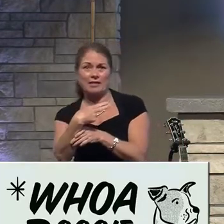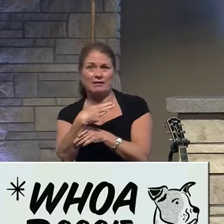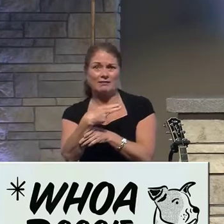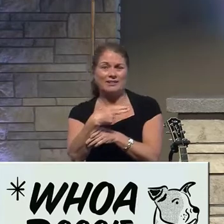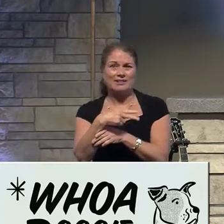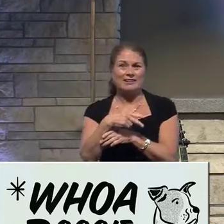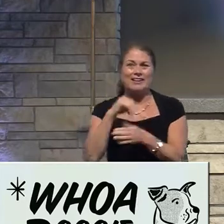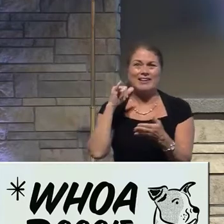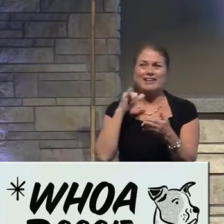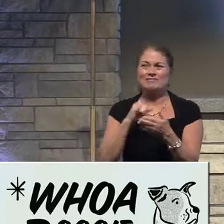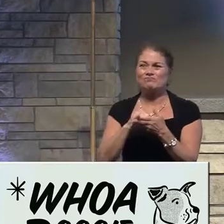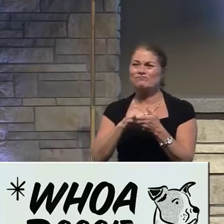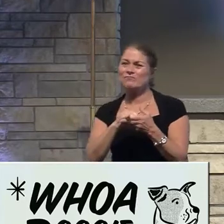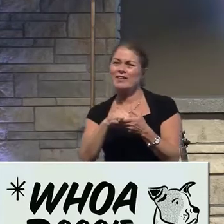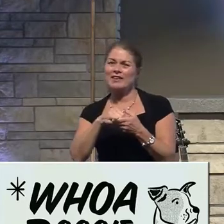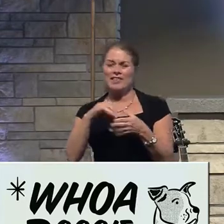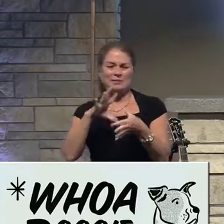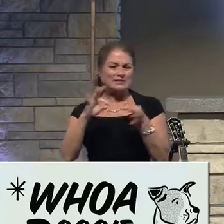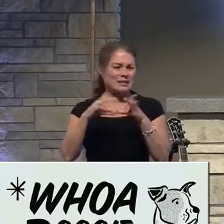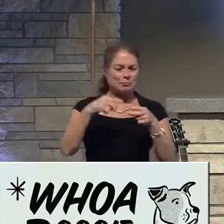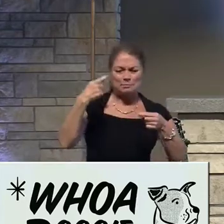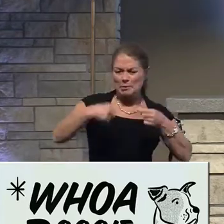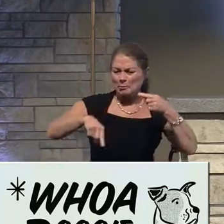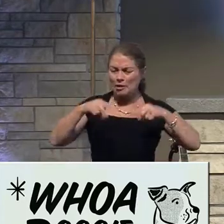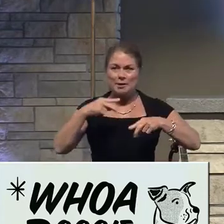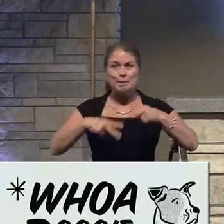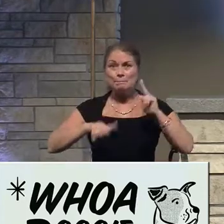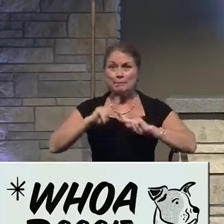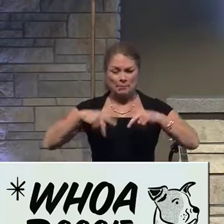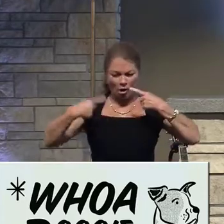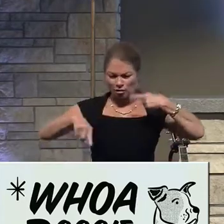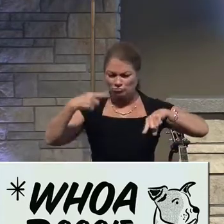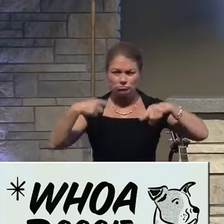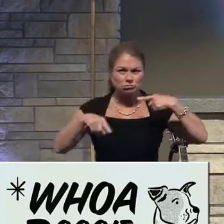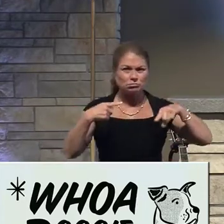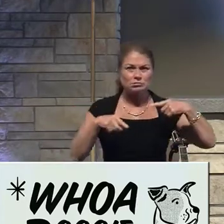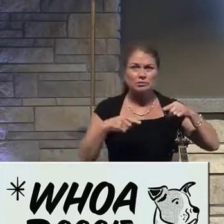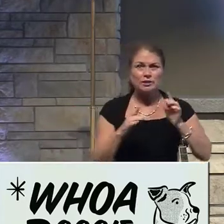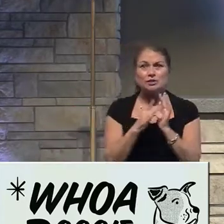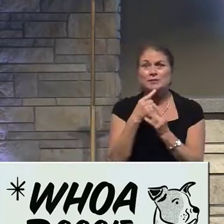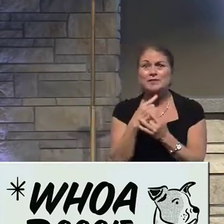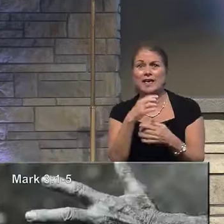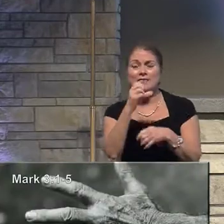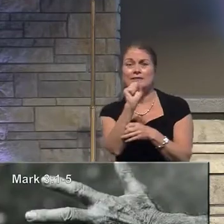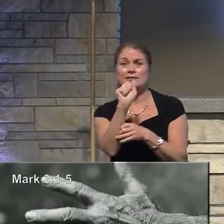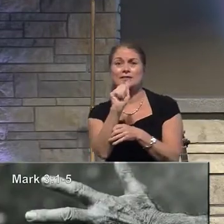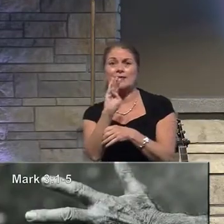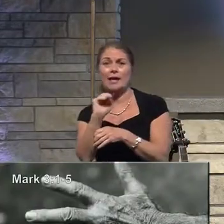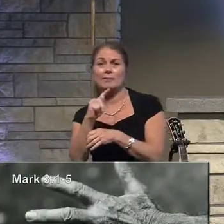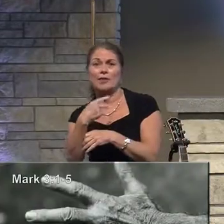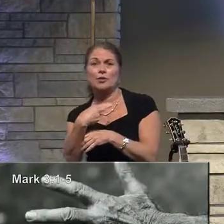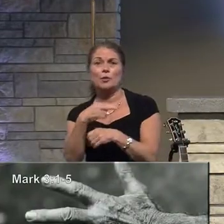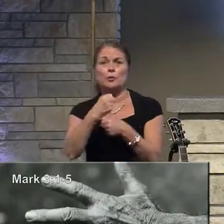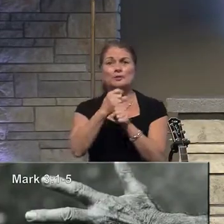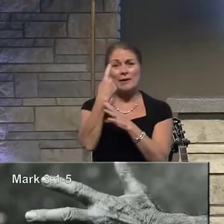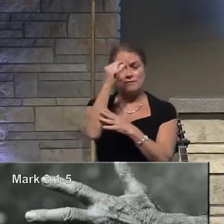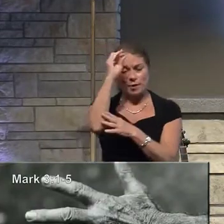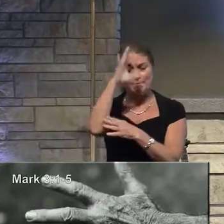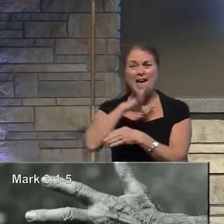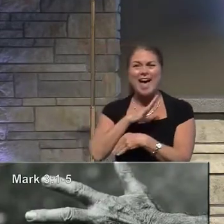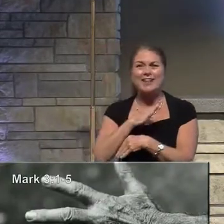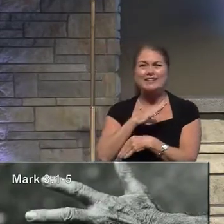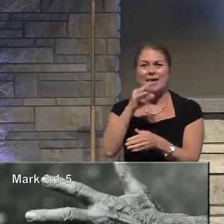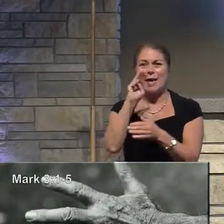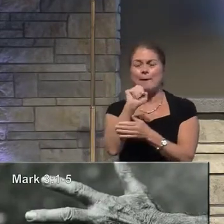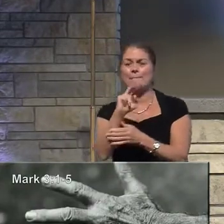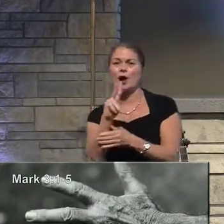there. Jesus was saying that the Sabbath was made for man. You know, in Mark chapter 3,